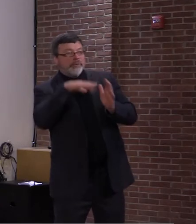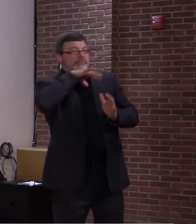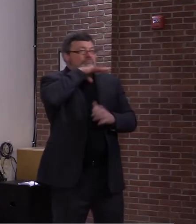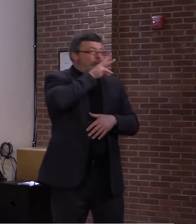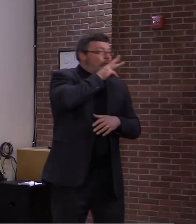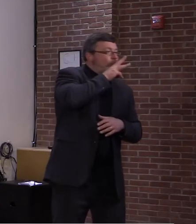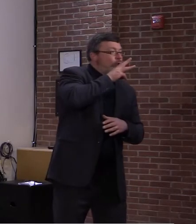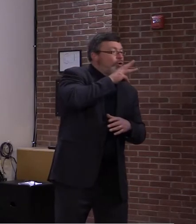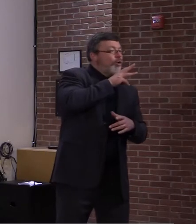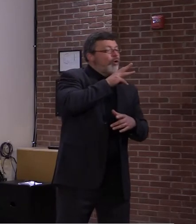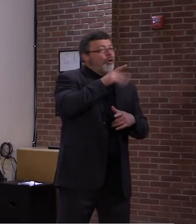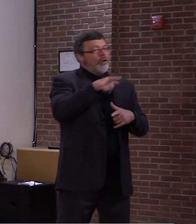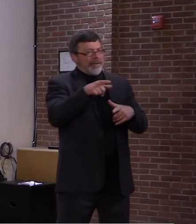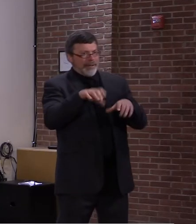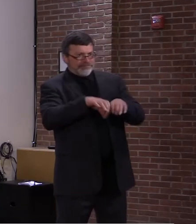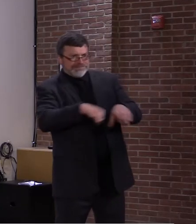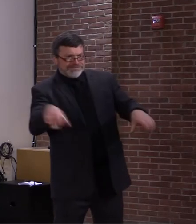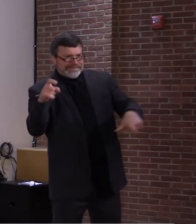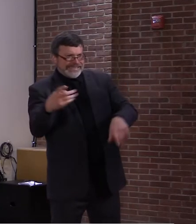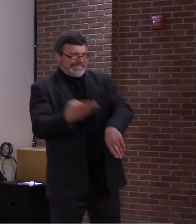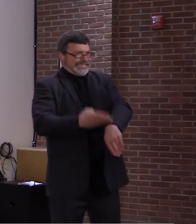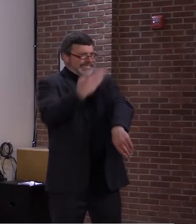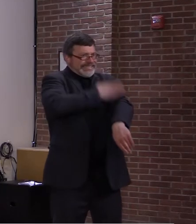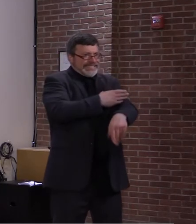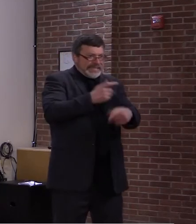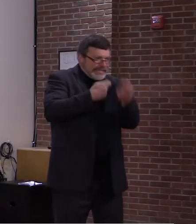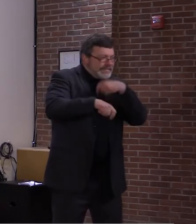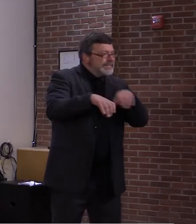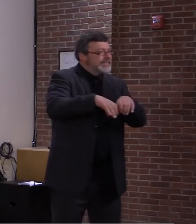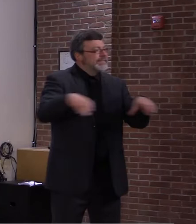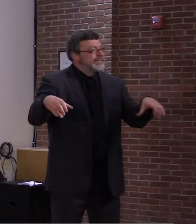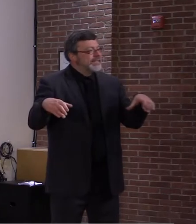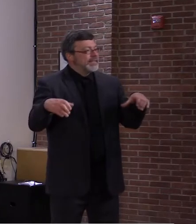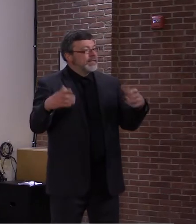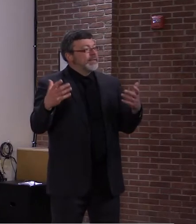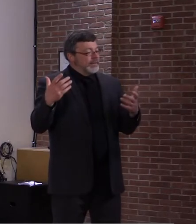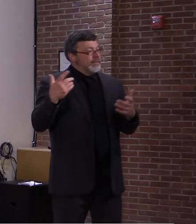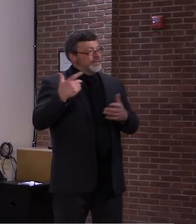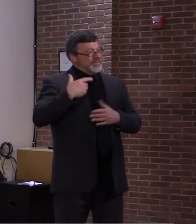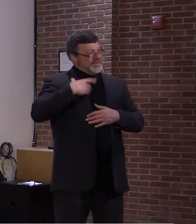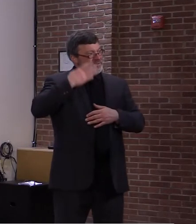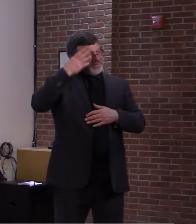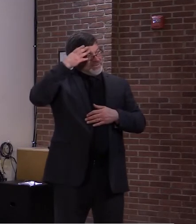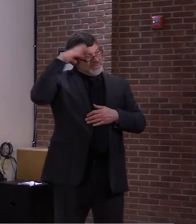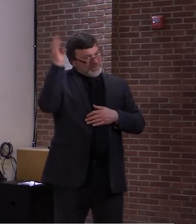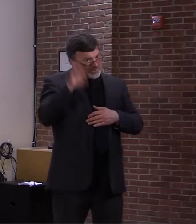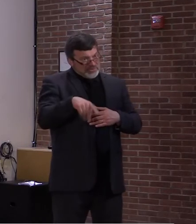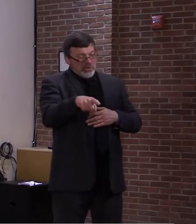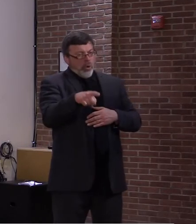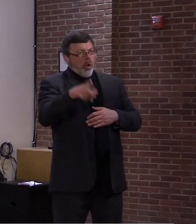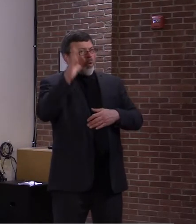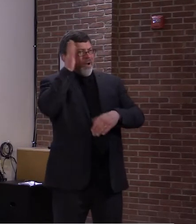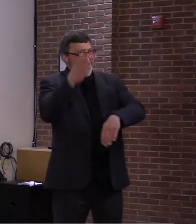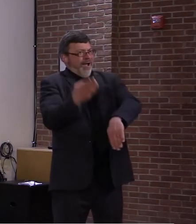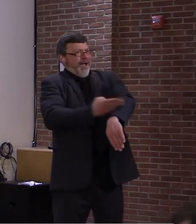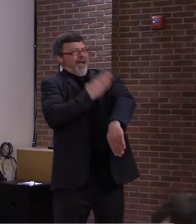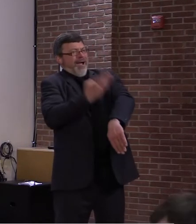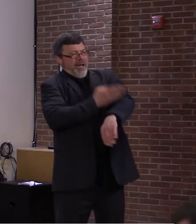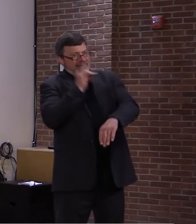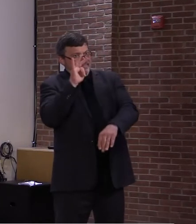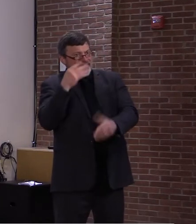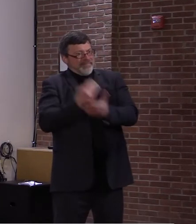necessarily qualify through other programs that, again, we know will lead to the kind of growth that we all agree on,